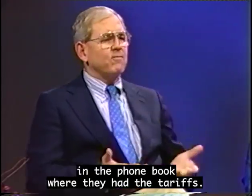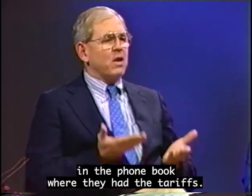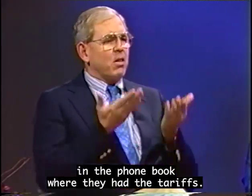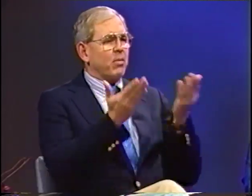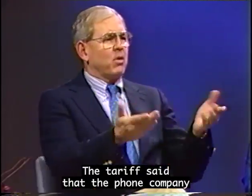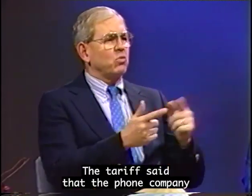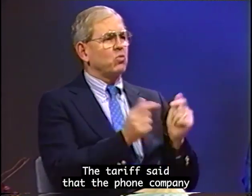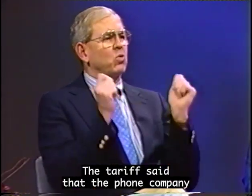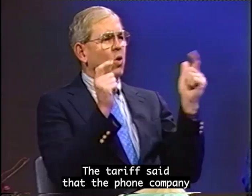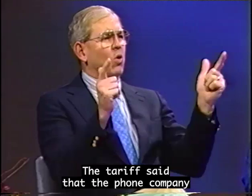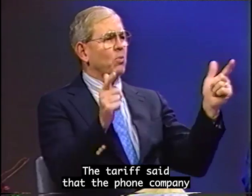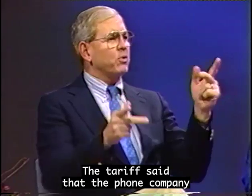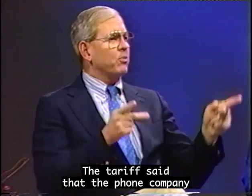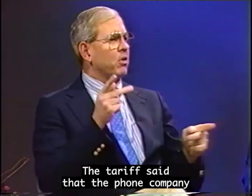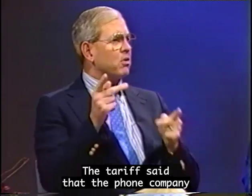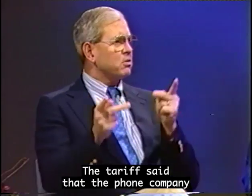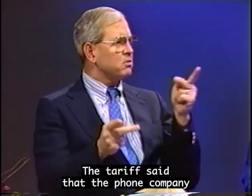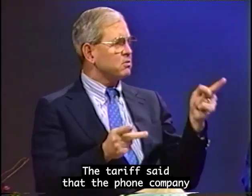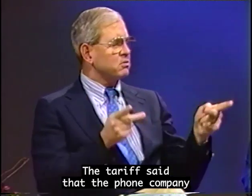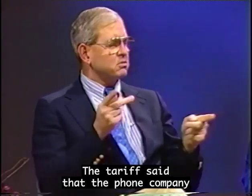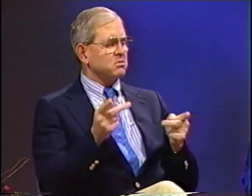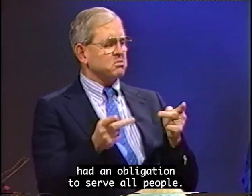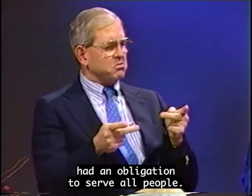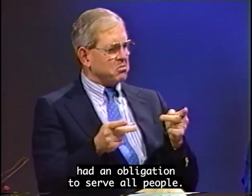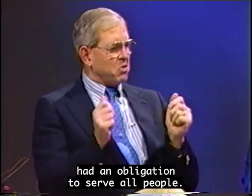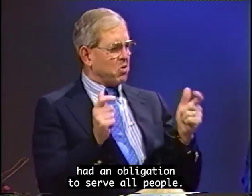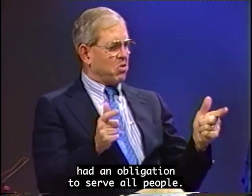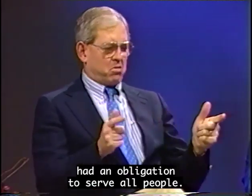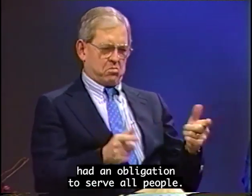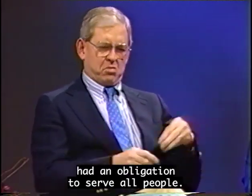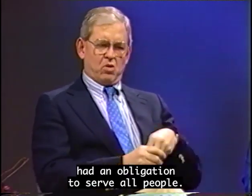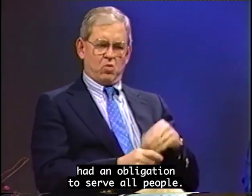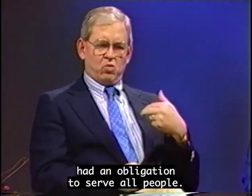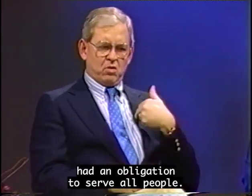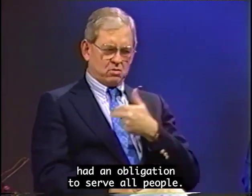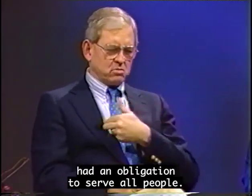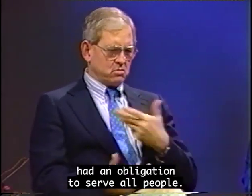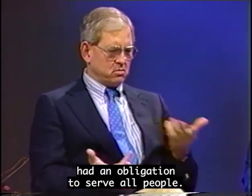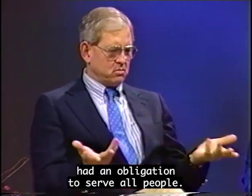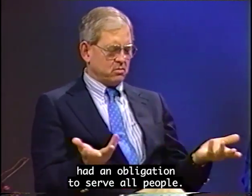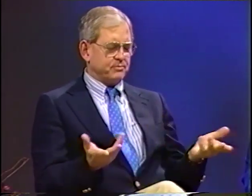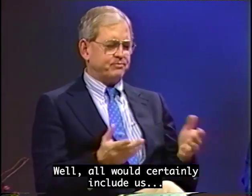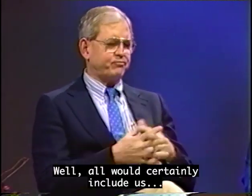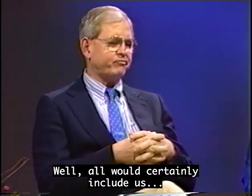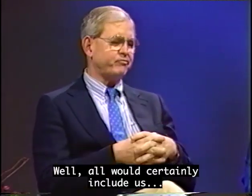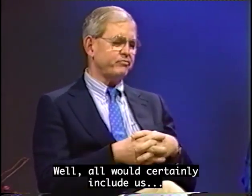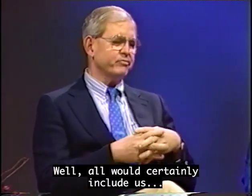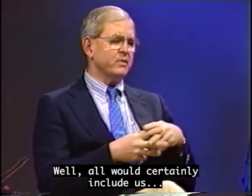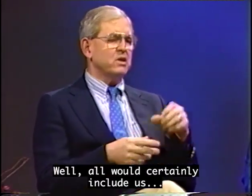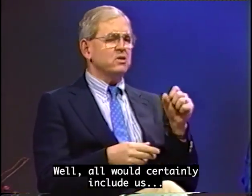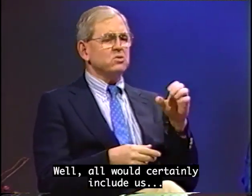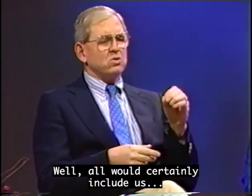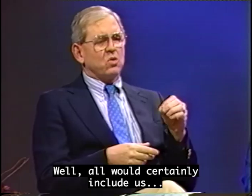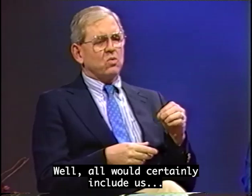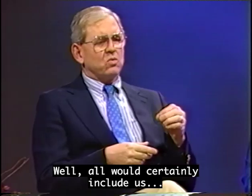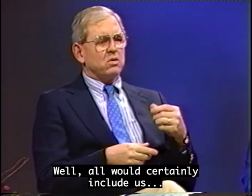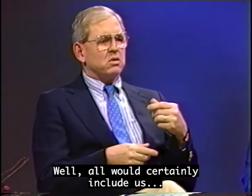tariffs. The tariff said that the phone company had an obligation to serve all people. Well, all would certainly include